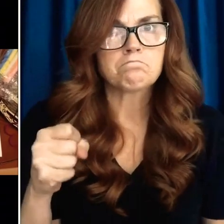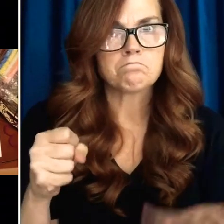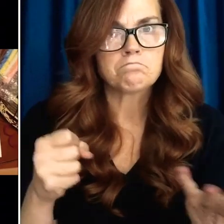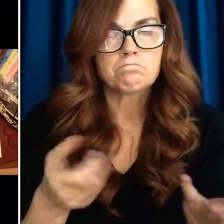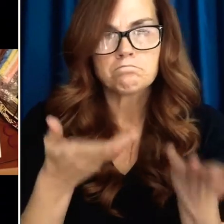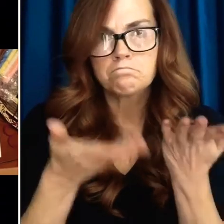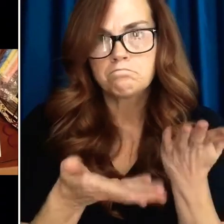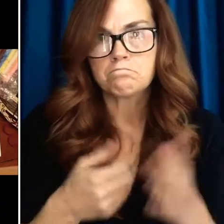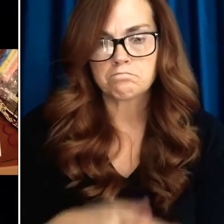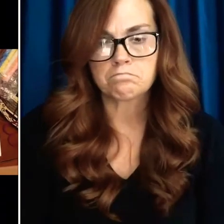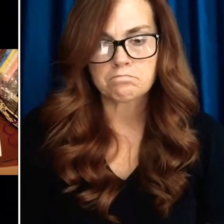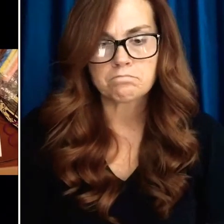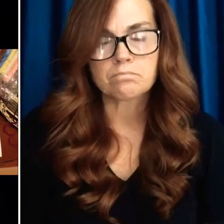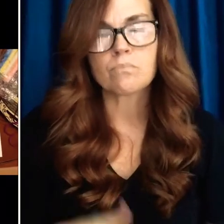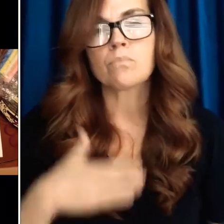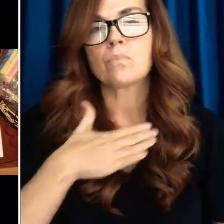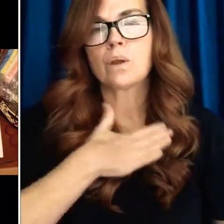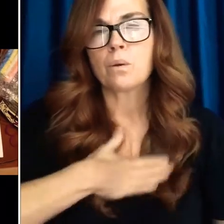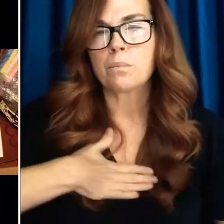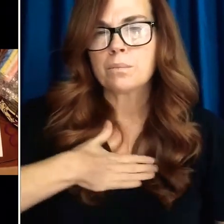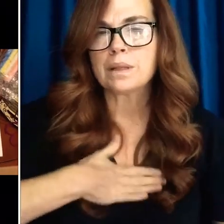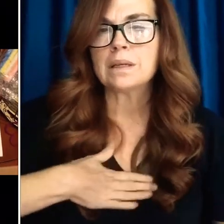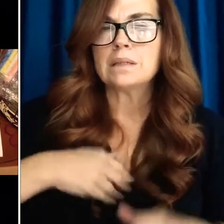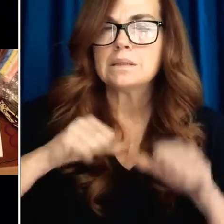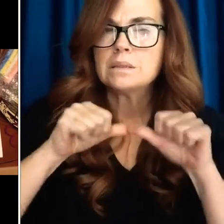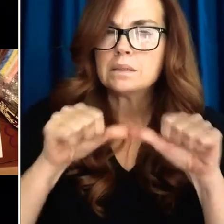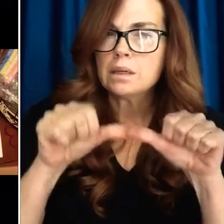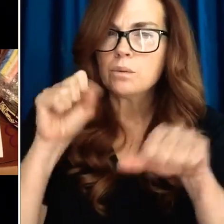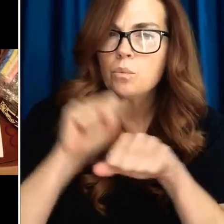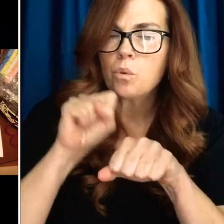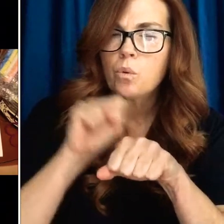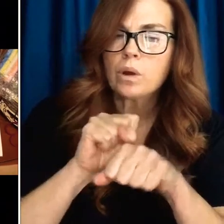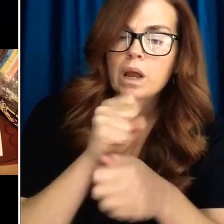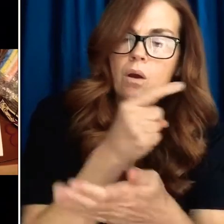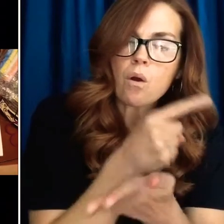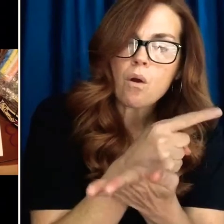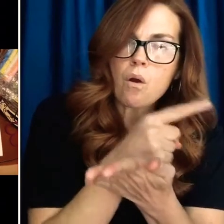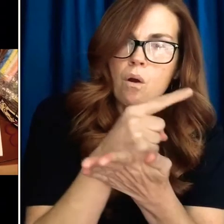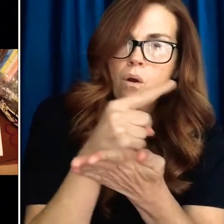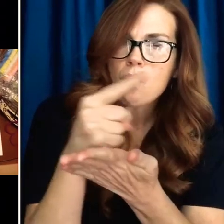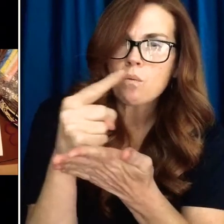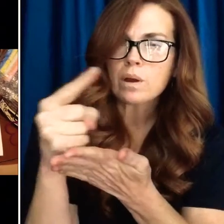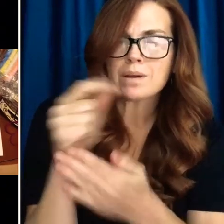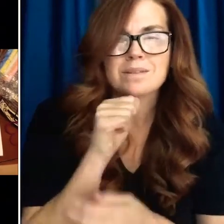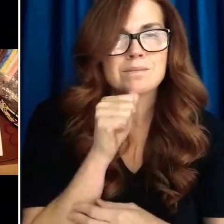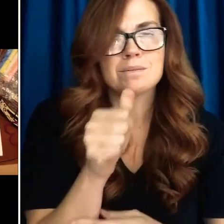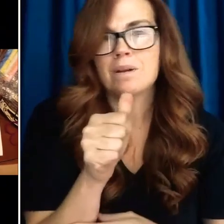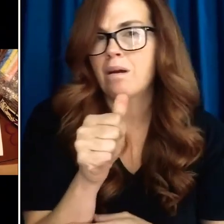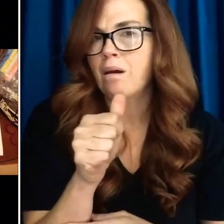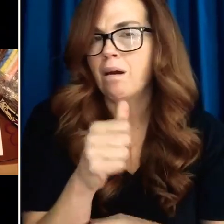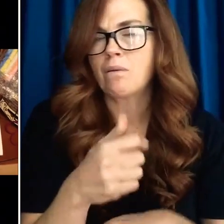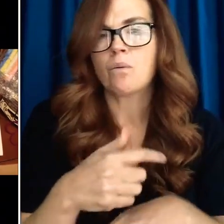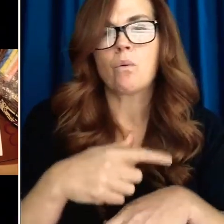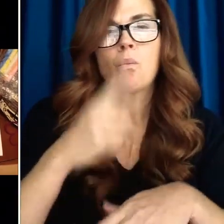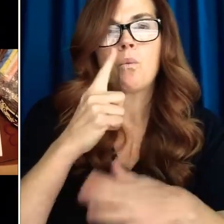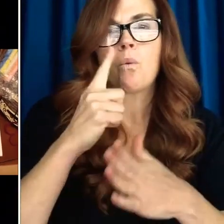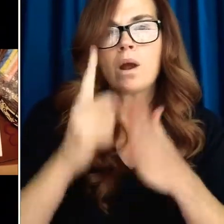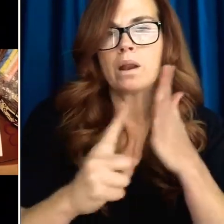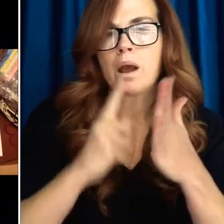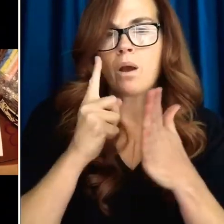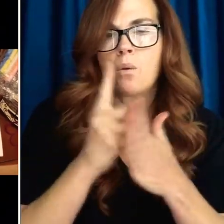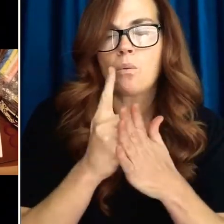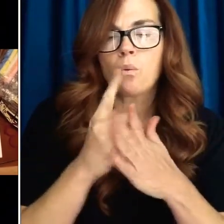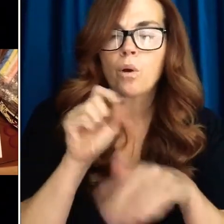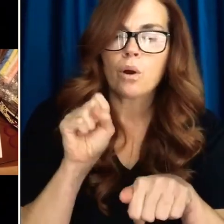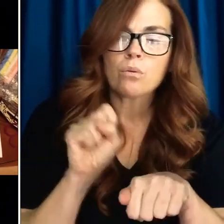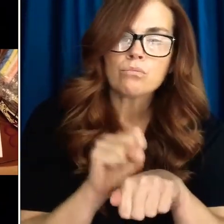Yeah, so that's about it. Please take a full week on this project. Obviously I did not, so I expect you to spend more time on